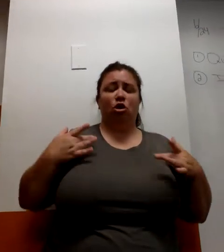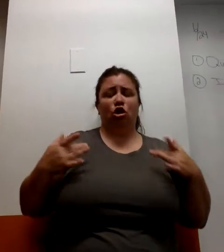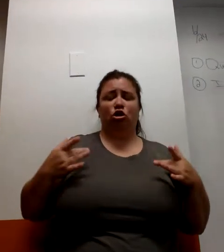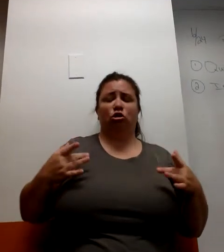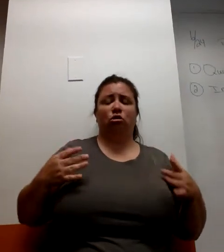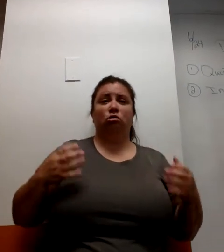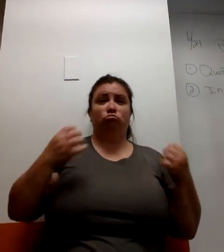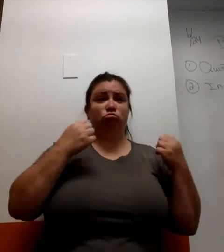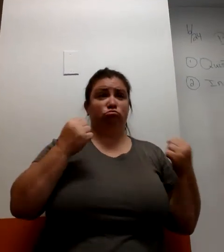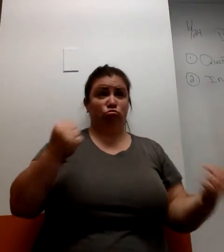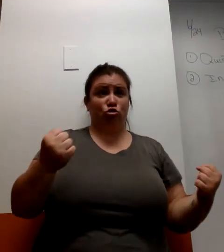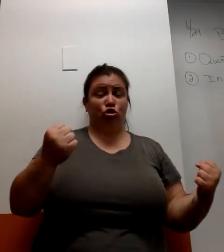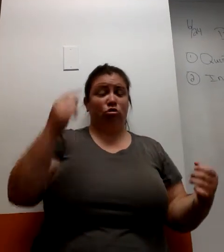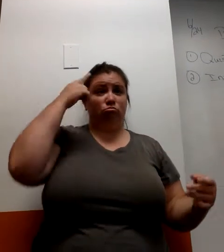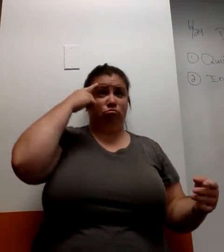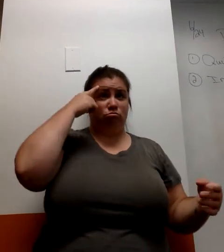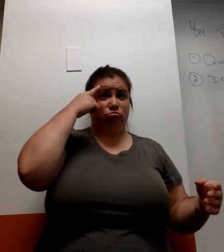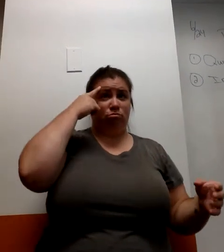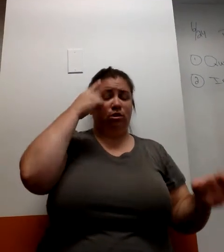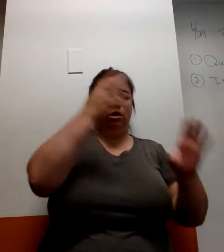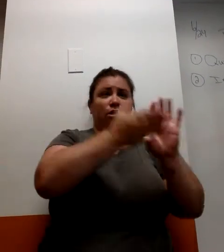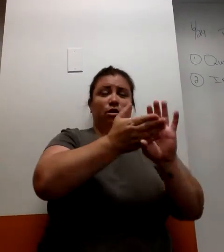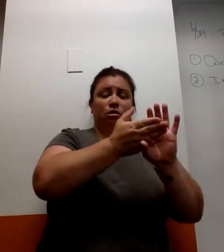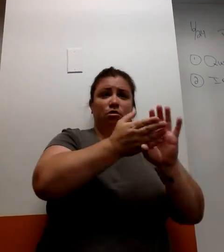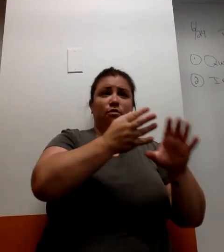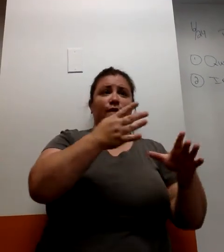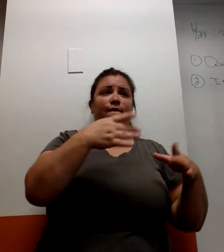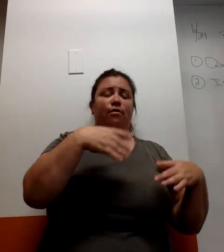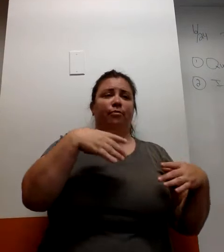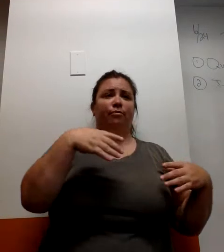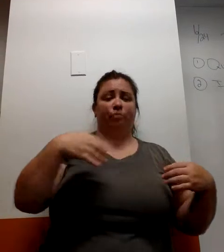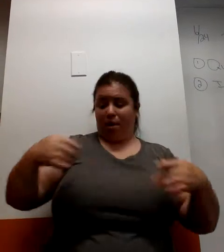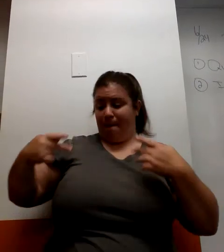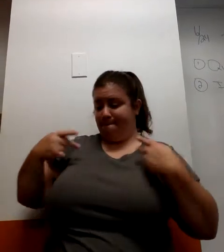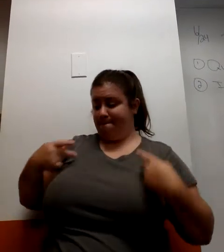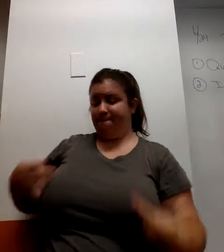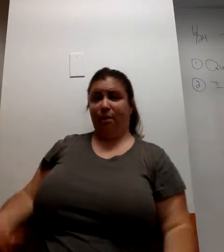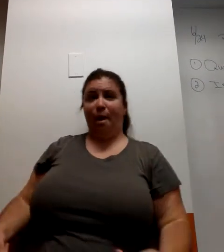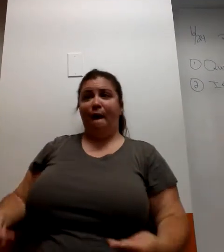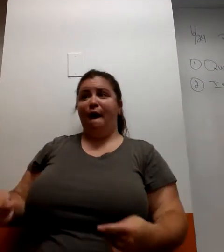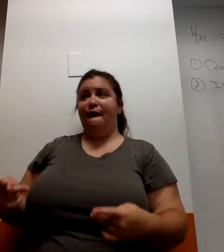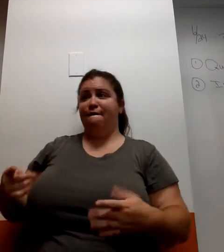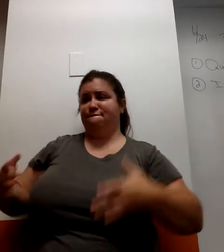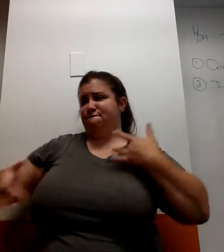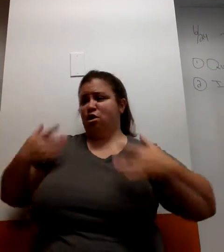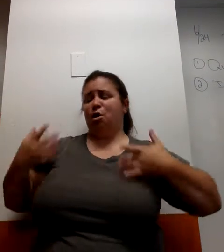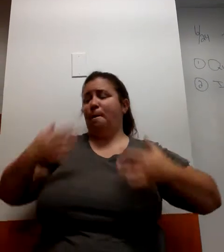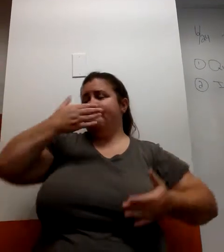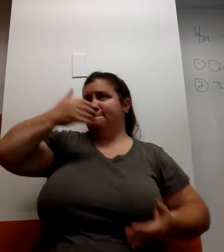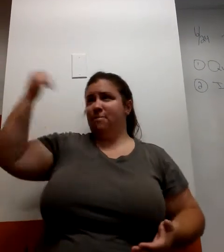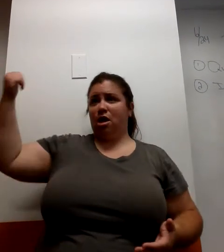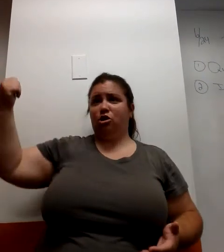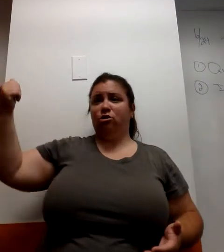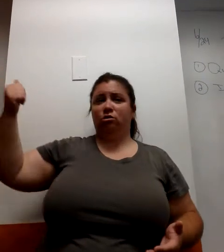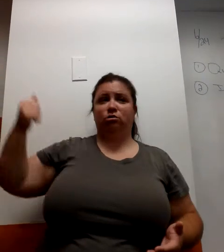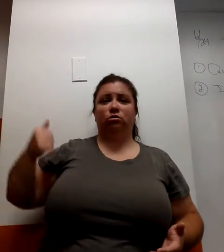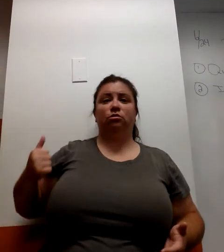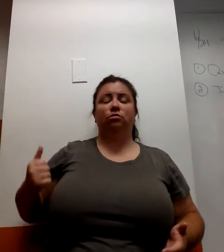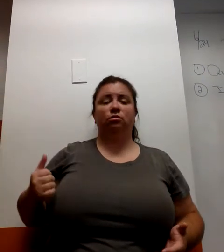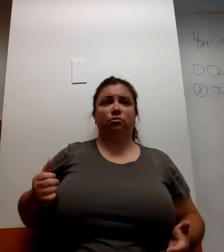psychologically, you can become better feeling physiologically. So, Oh, sorry. No, go ahead. My brother did like this